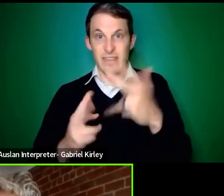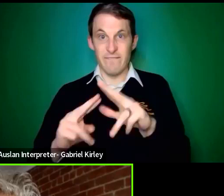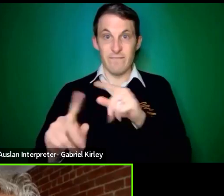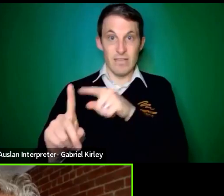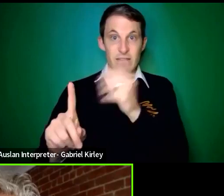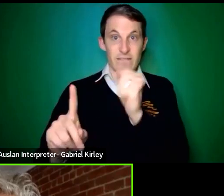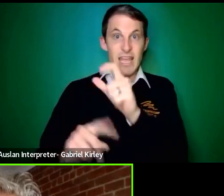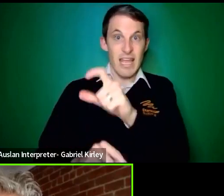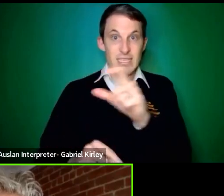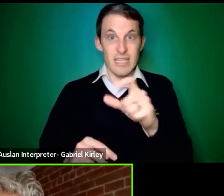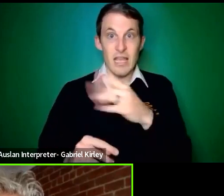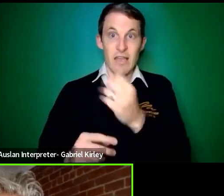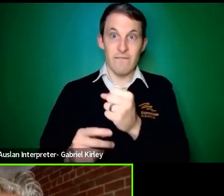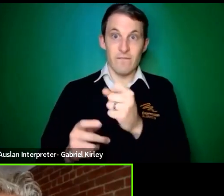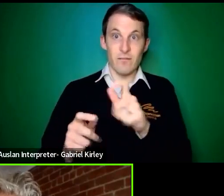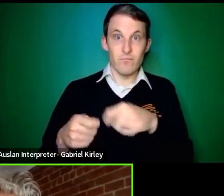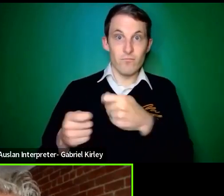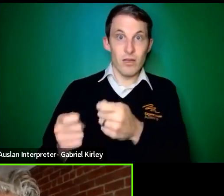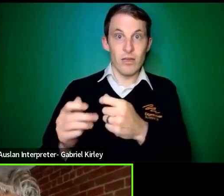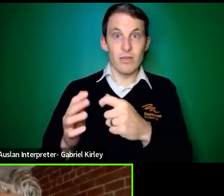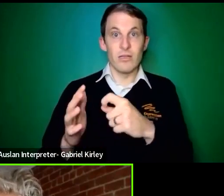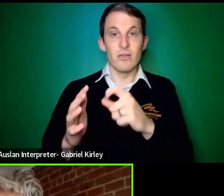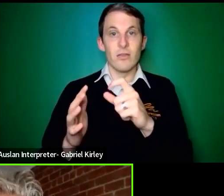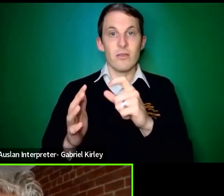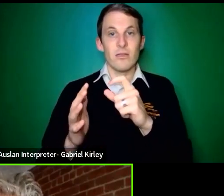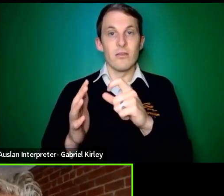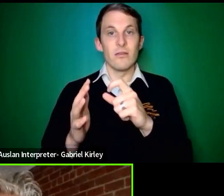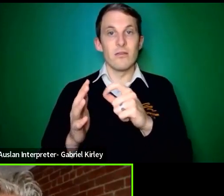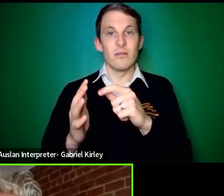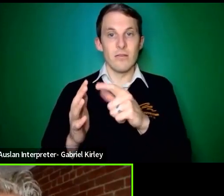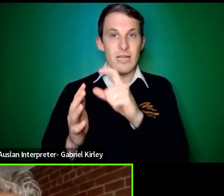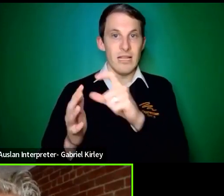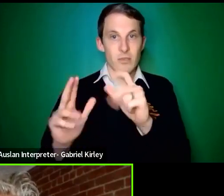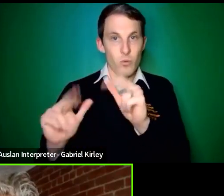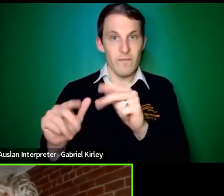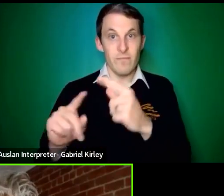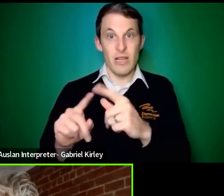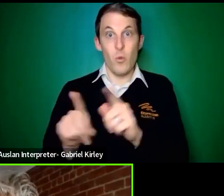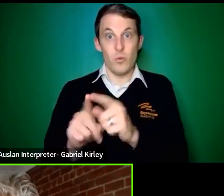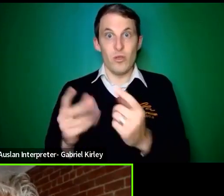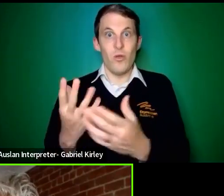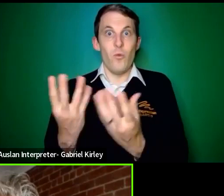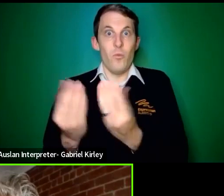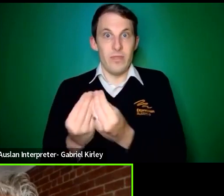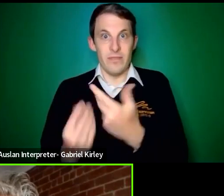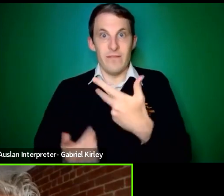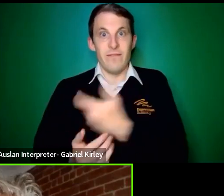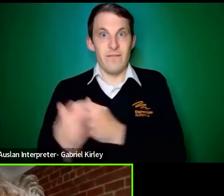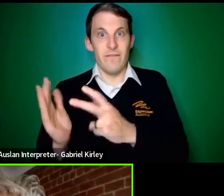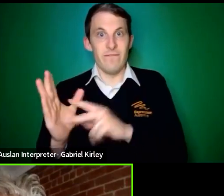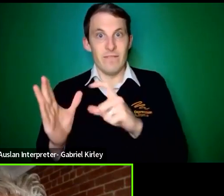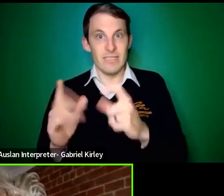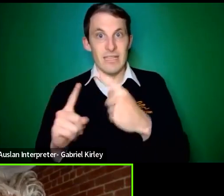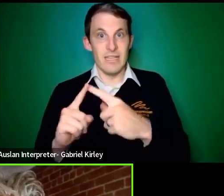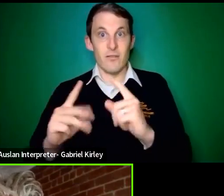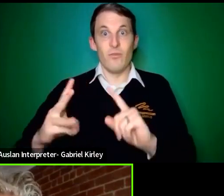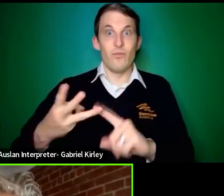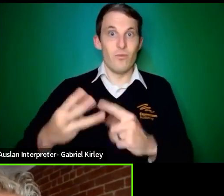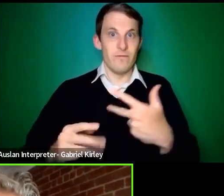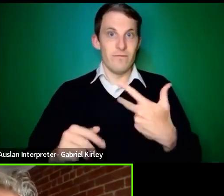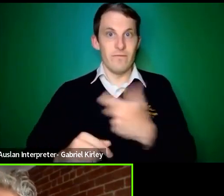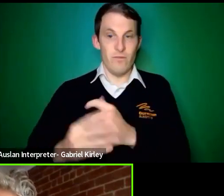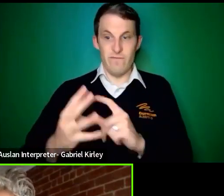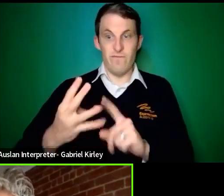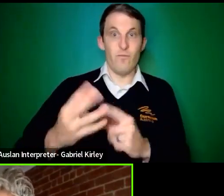treatment, it's very important that you're up to date with the vaccines and the boosters, so that your mother has the best